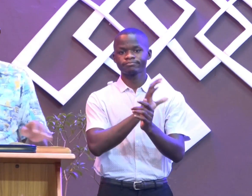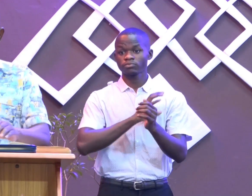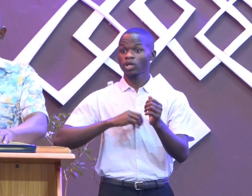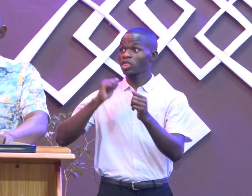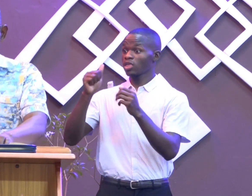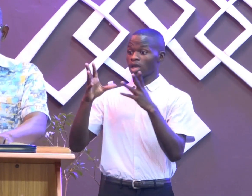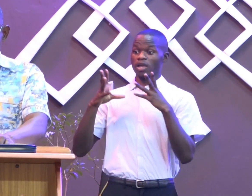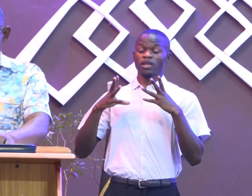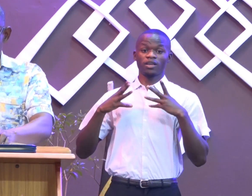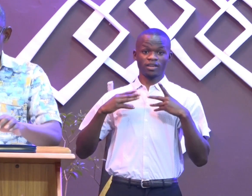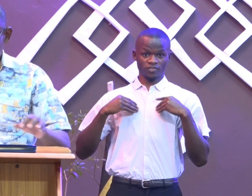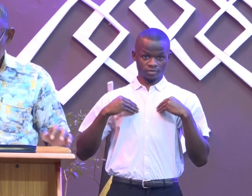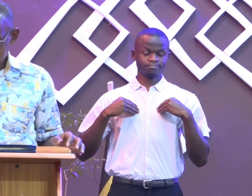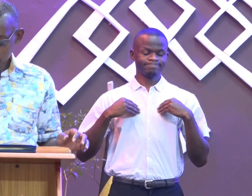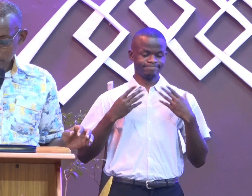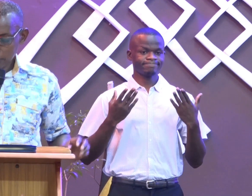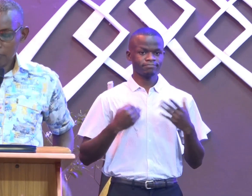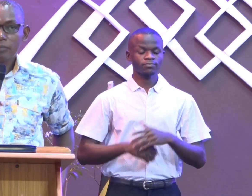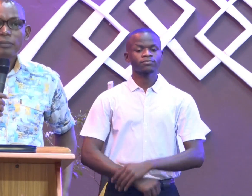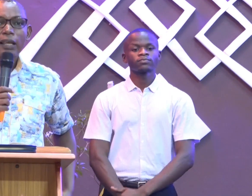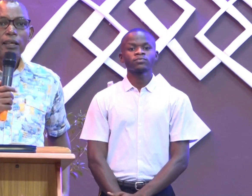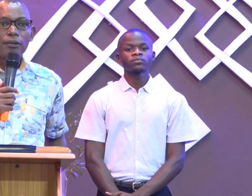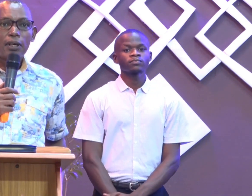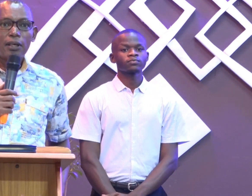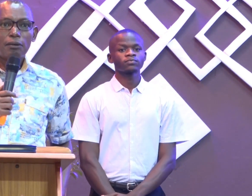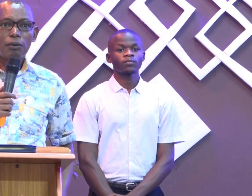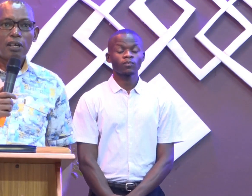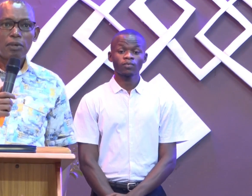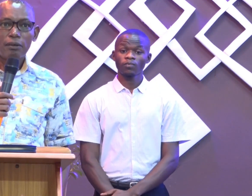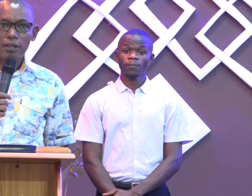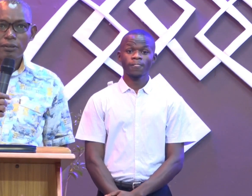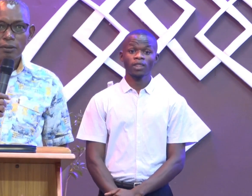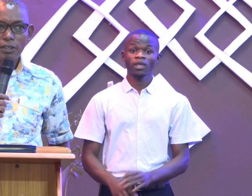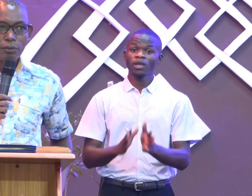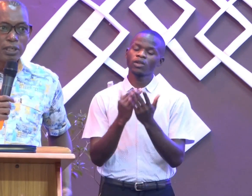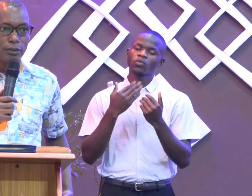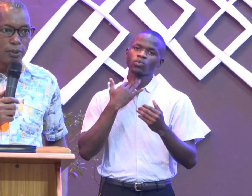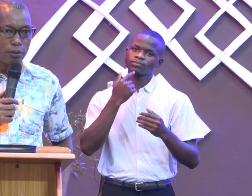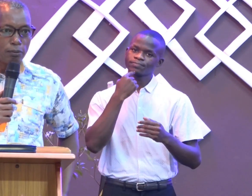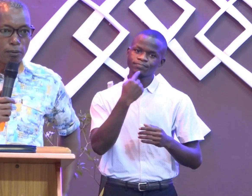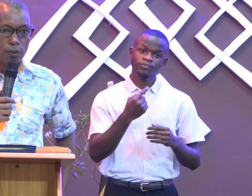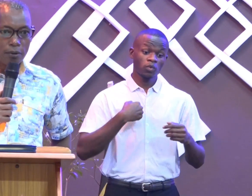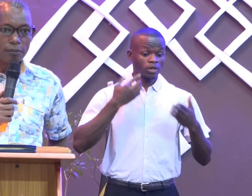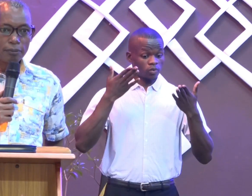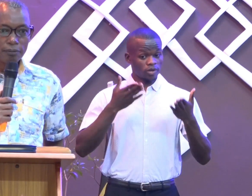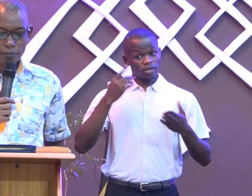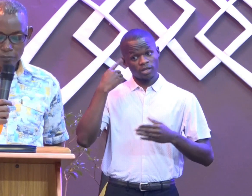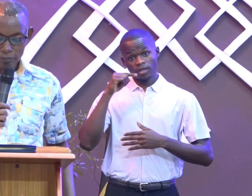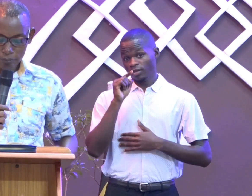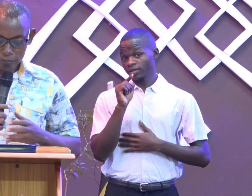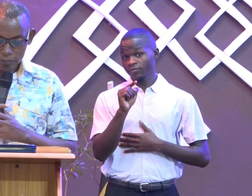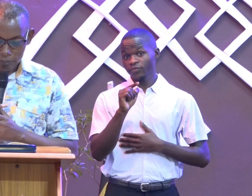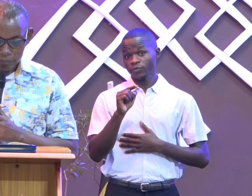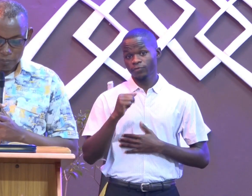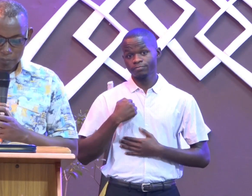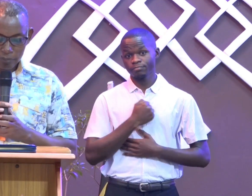because Mami Favor is so courageous because of our Lord that she believed. Twagala kugamba yonna gy'oli nti we tuli ku lulwo. We want